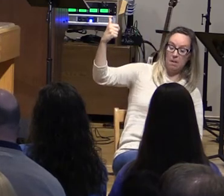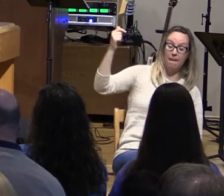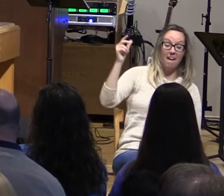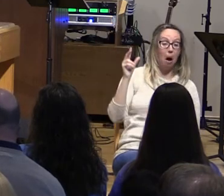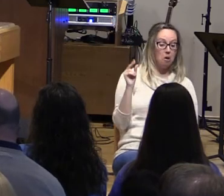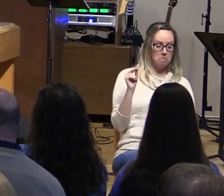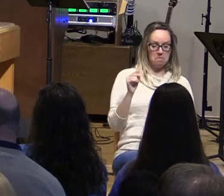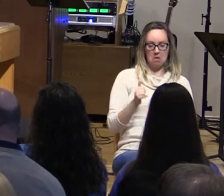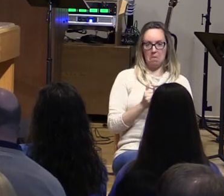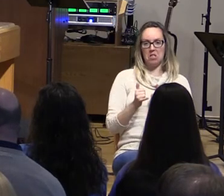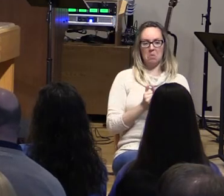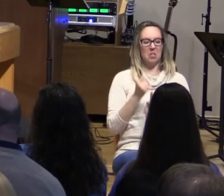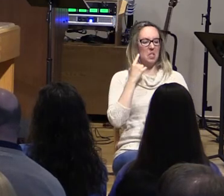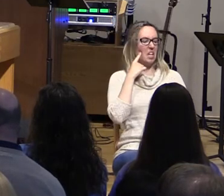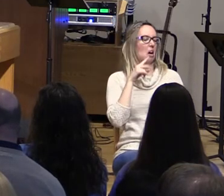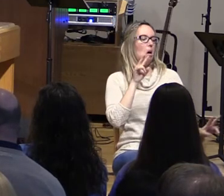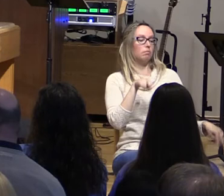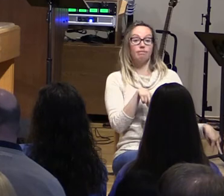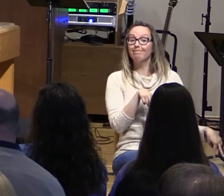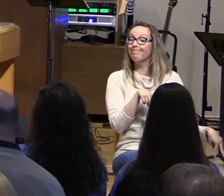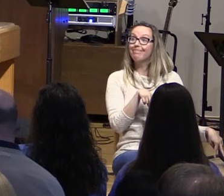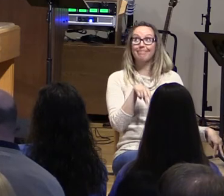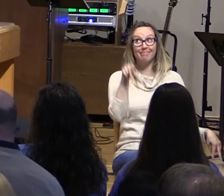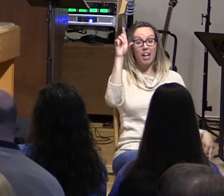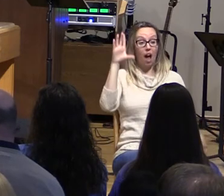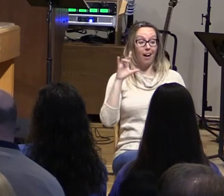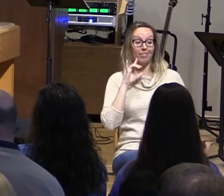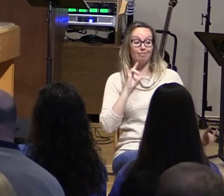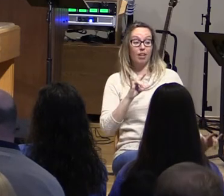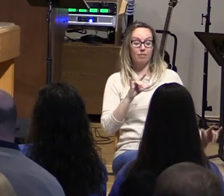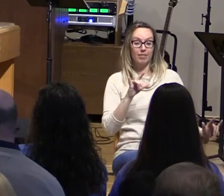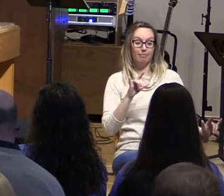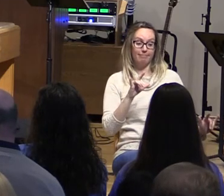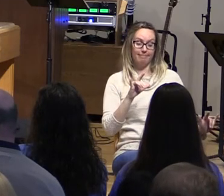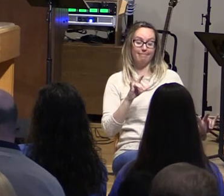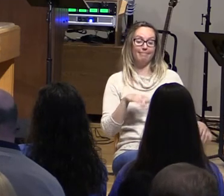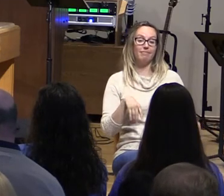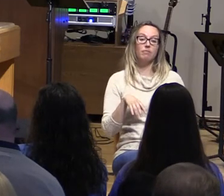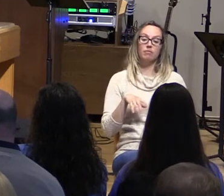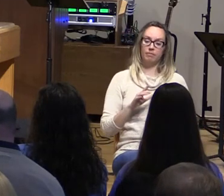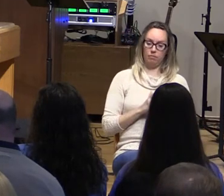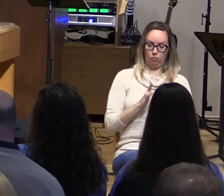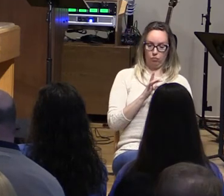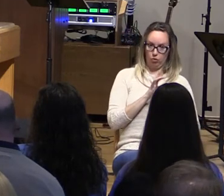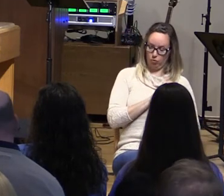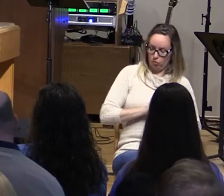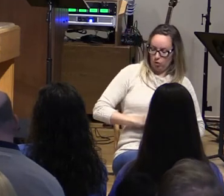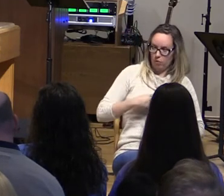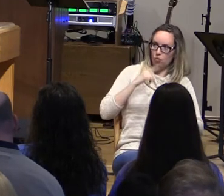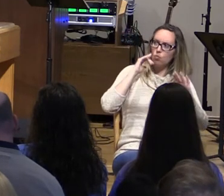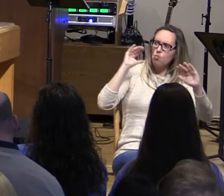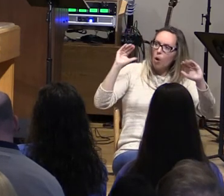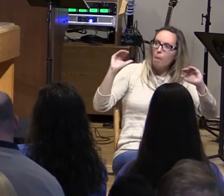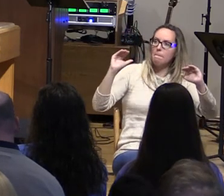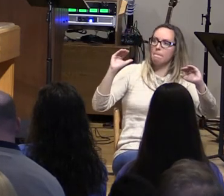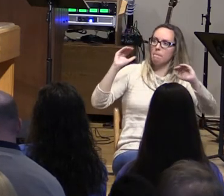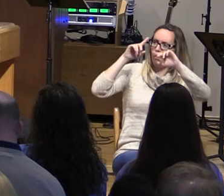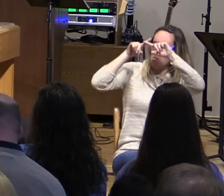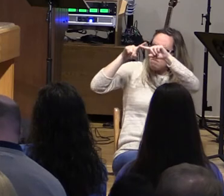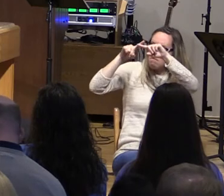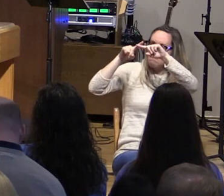maybe you think is. There is nothing. When our hope is in Christ Jesus, when our hope is on that